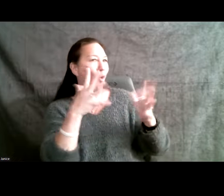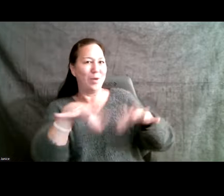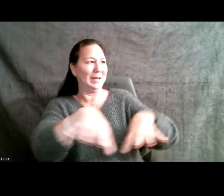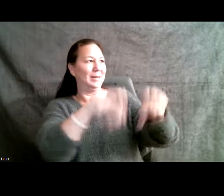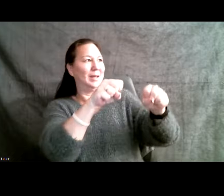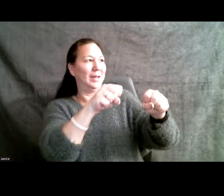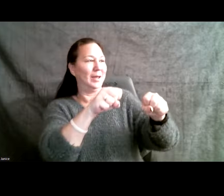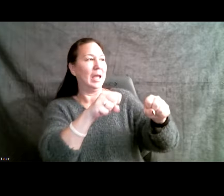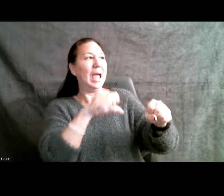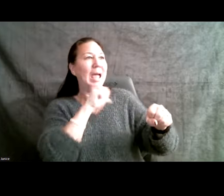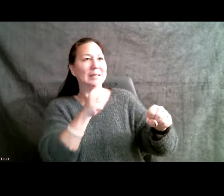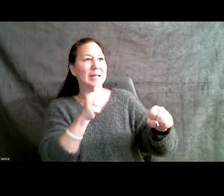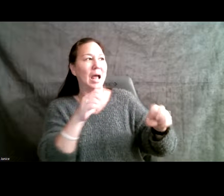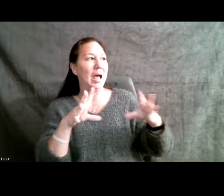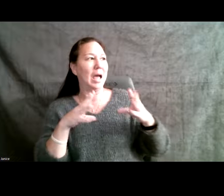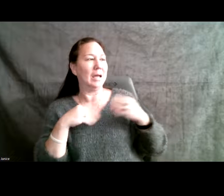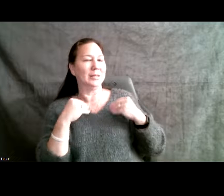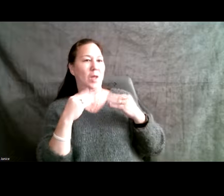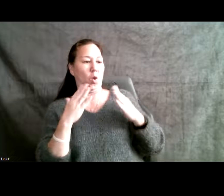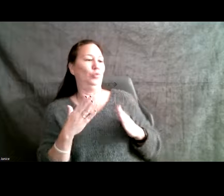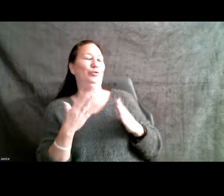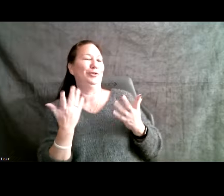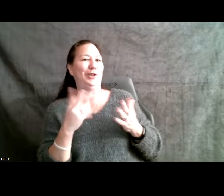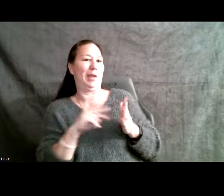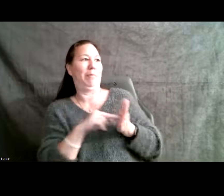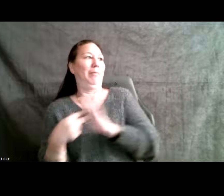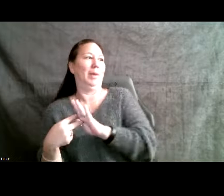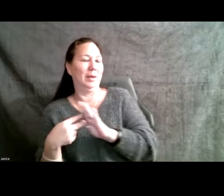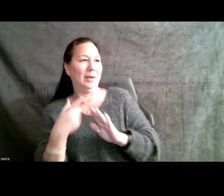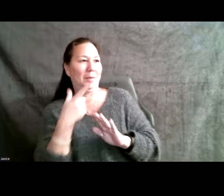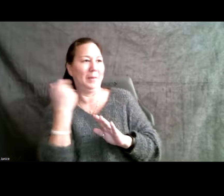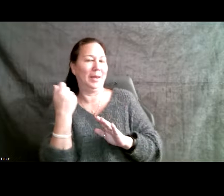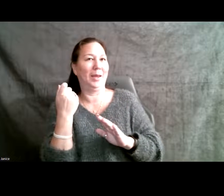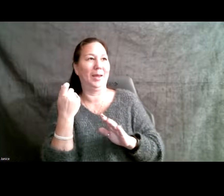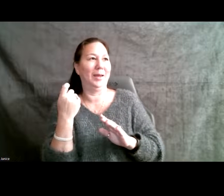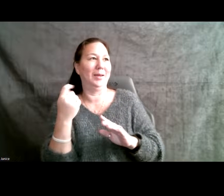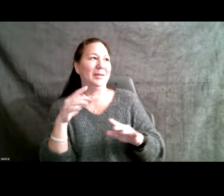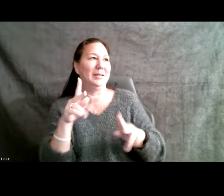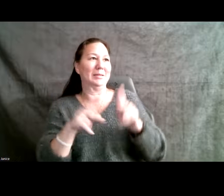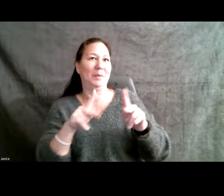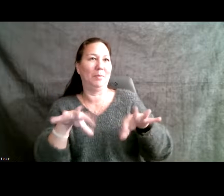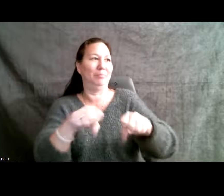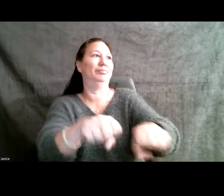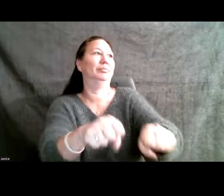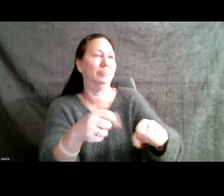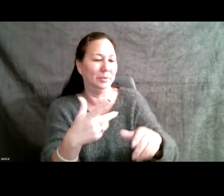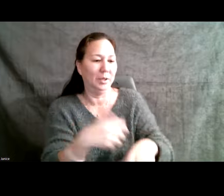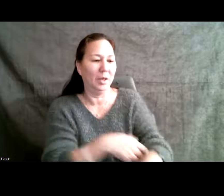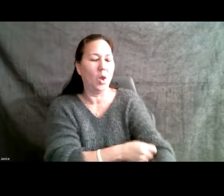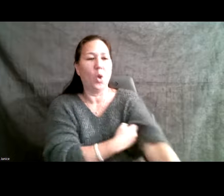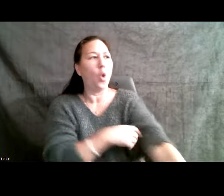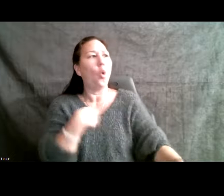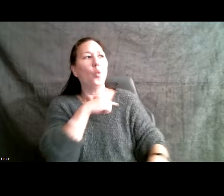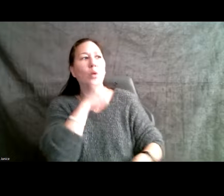fact of ownership, because the Aboriginal rights to fish and hunt those properties and the easements are inherent. So we don't need permission to